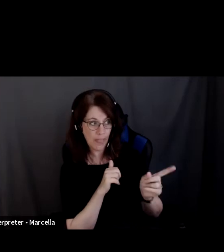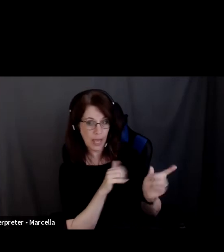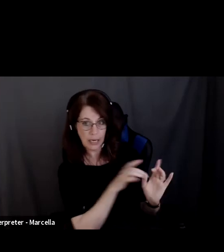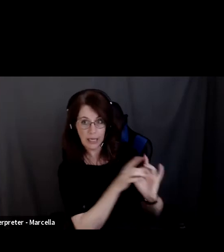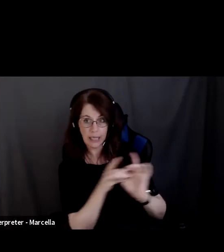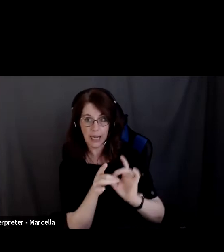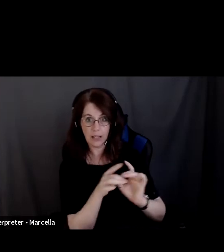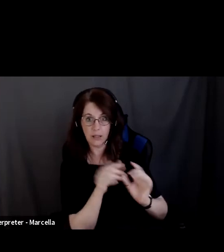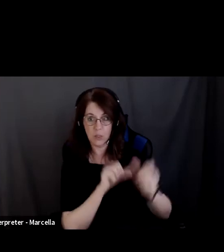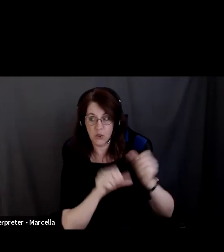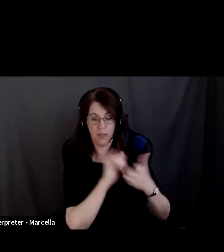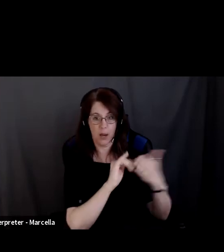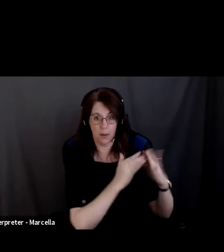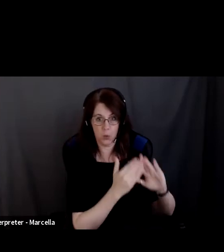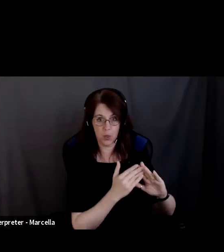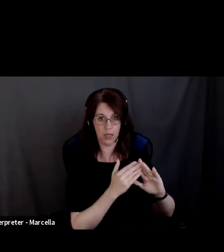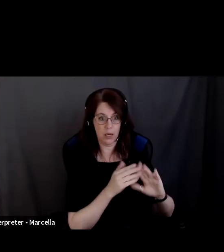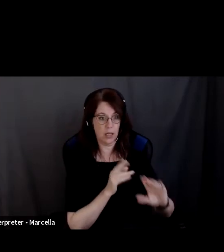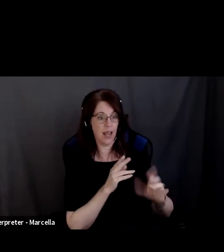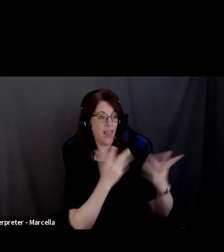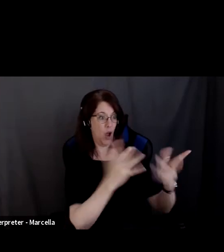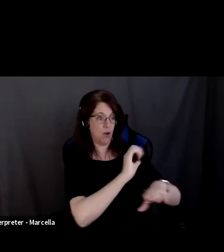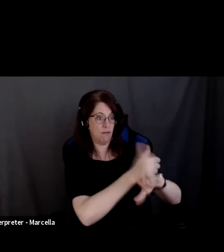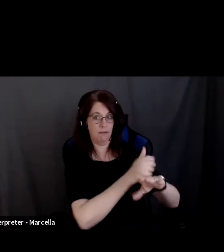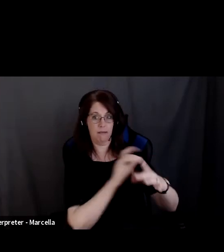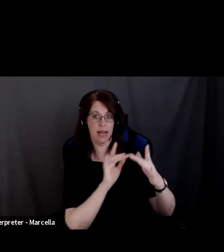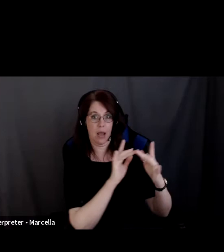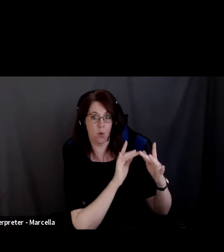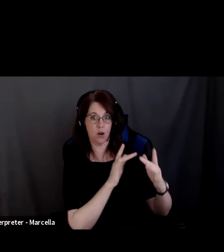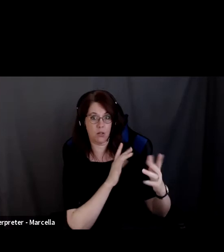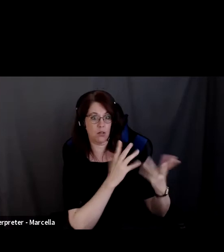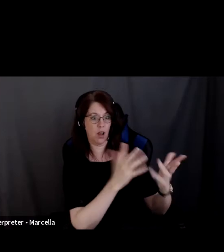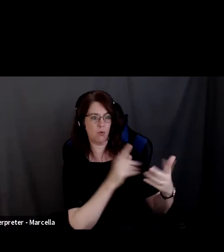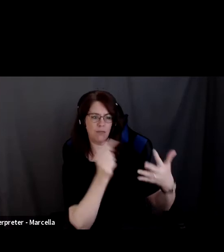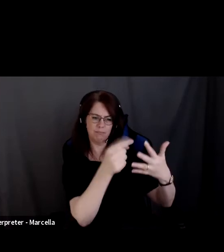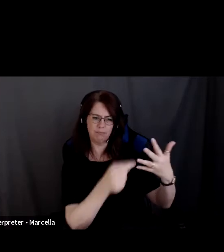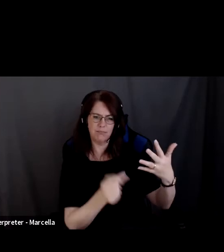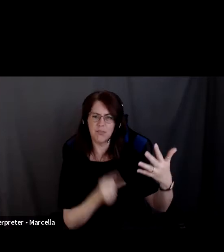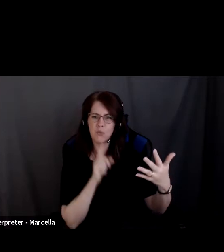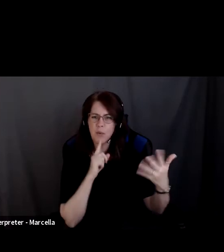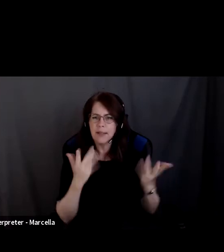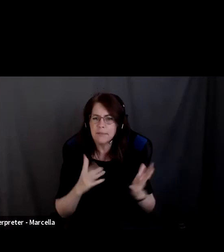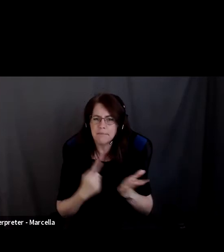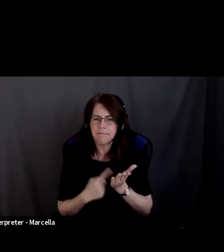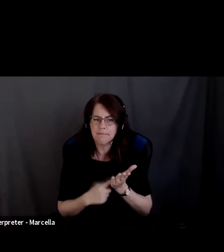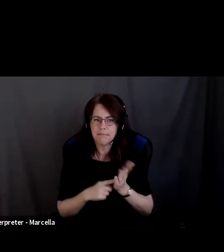that community, joining existing networks. All of these are already points that came up really well in the